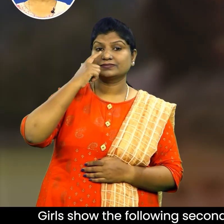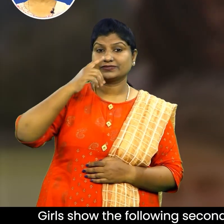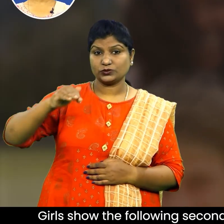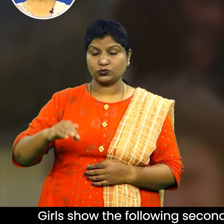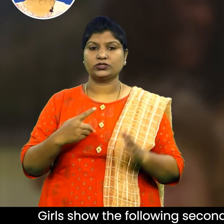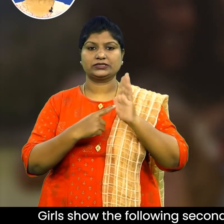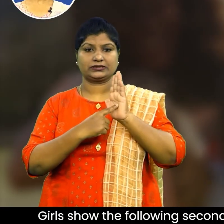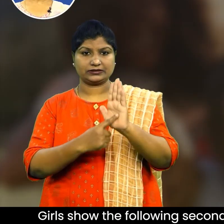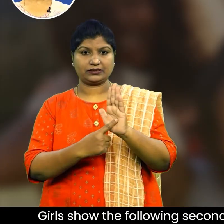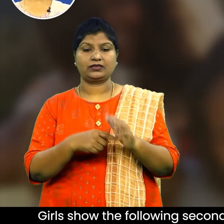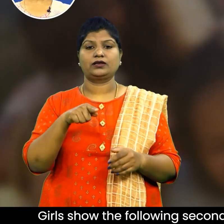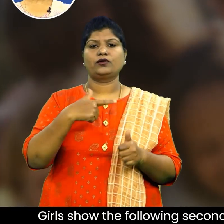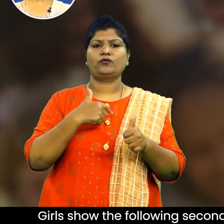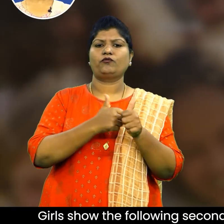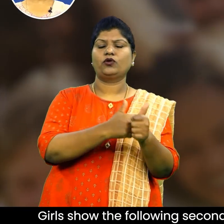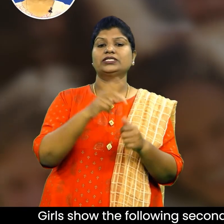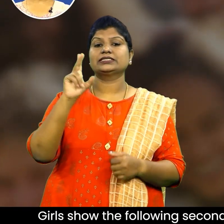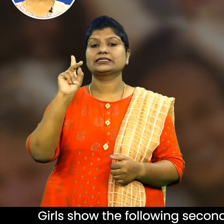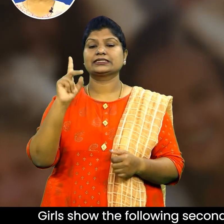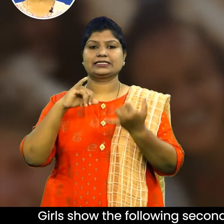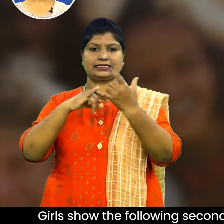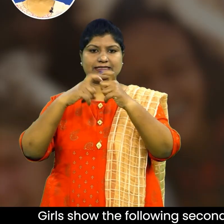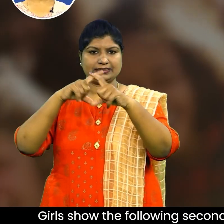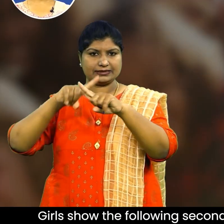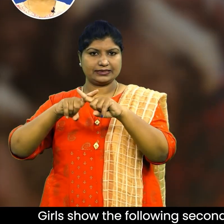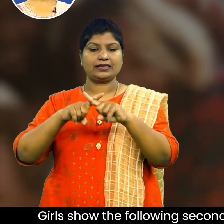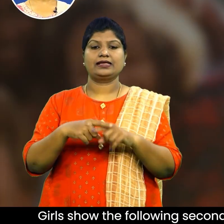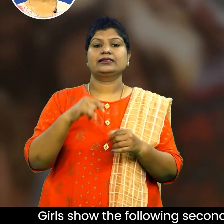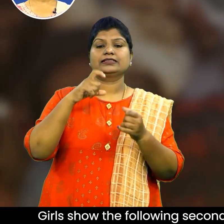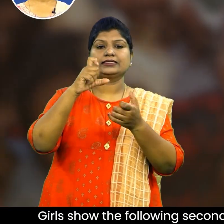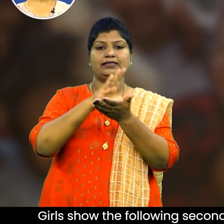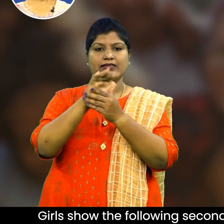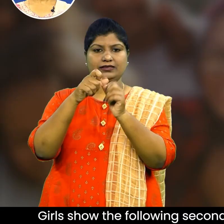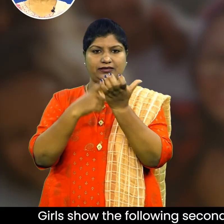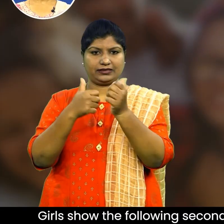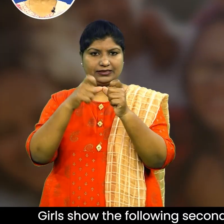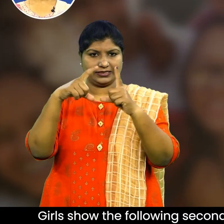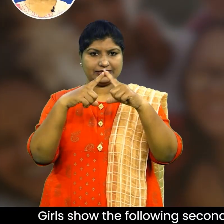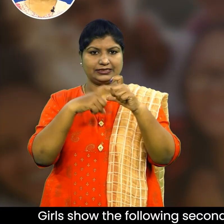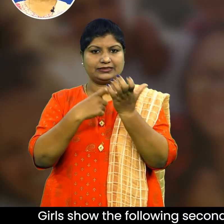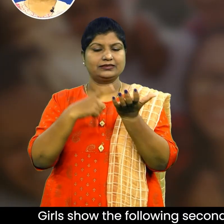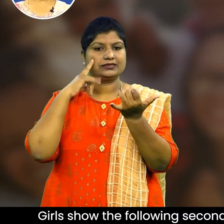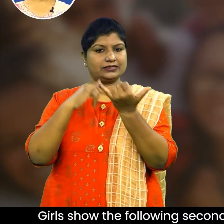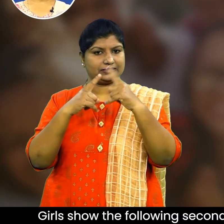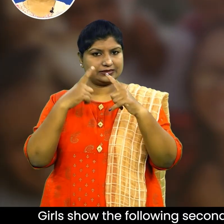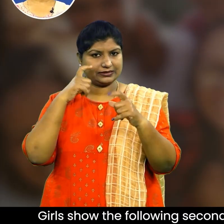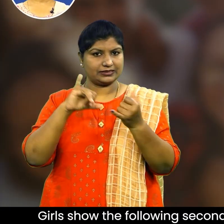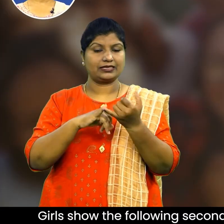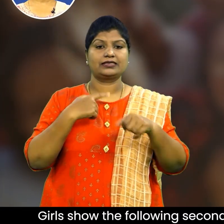Girls show the following secondary sex characteristics at the time of